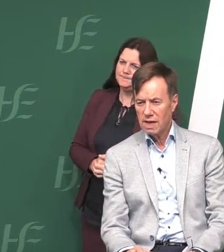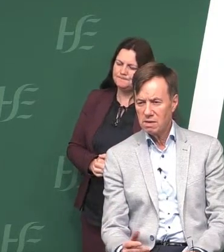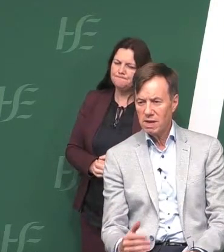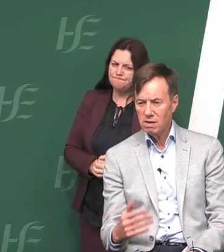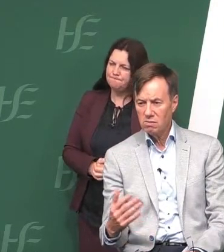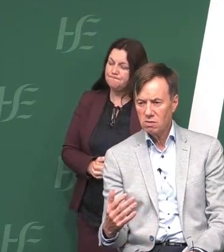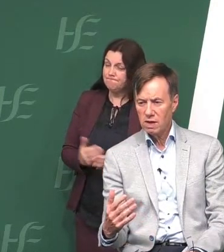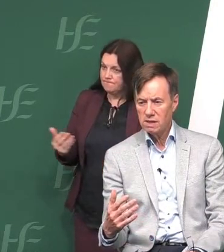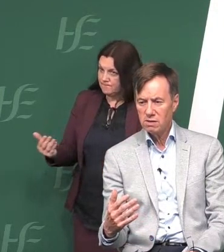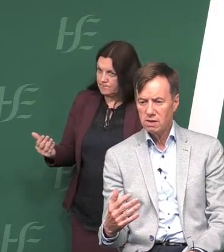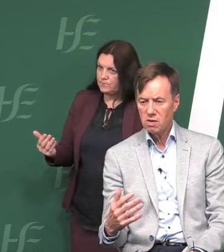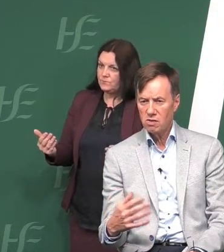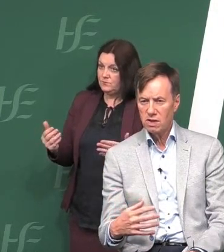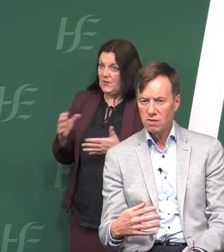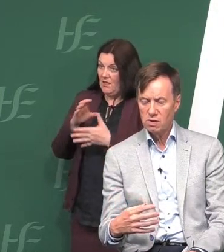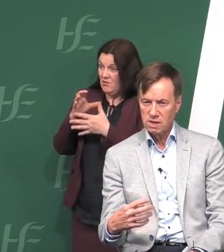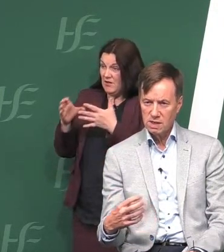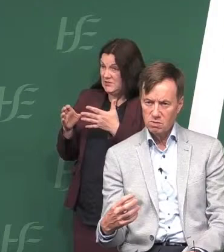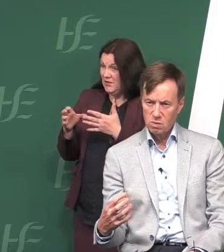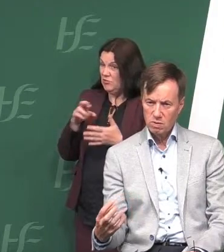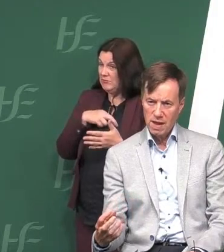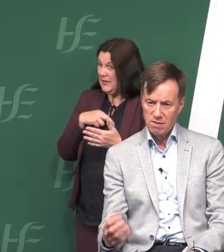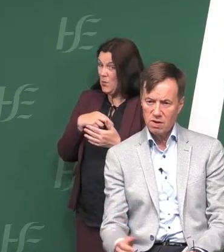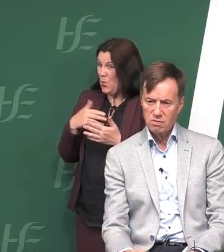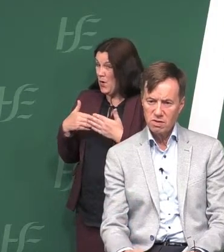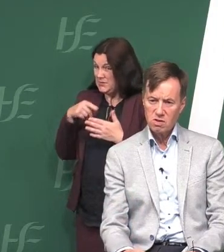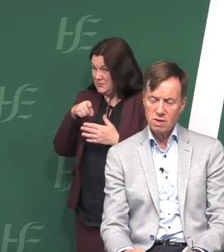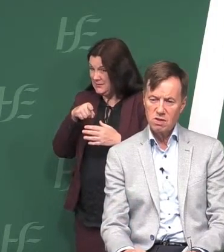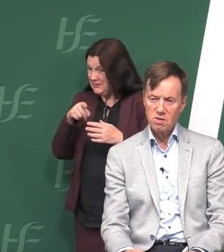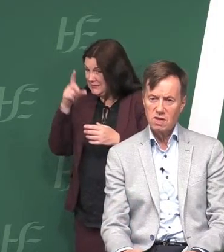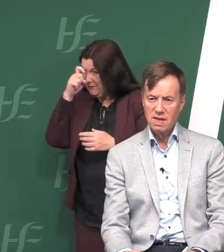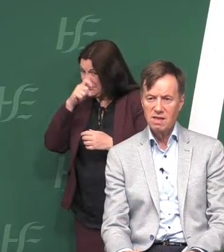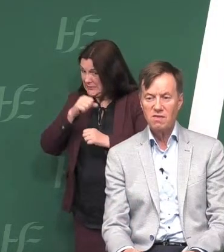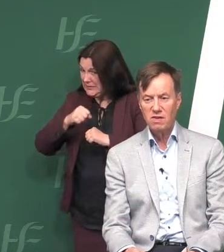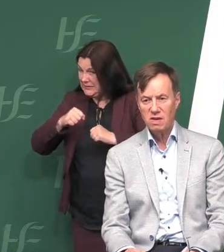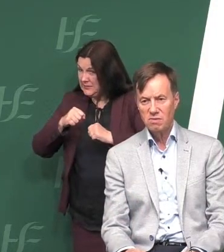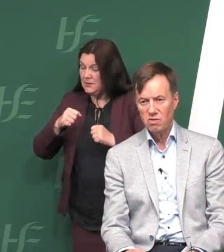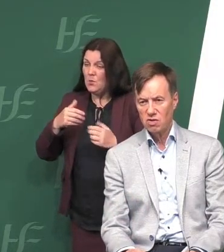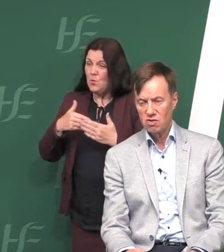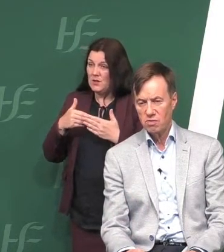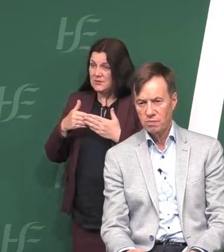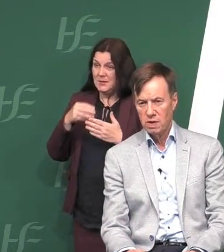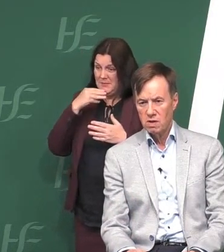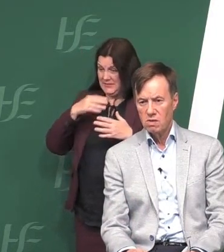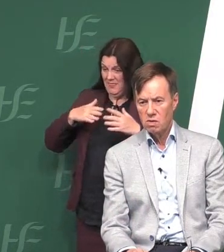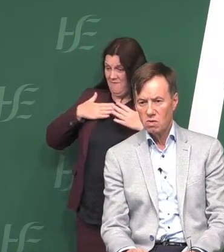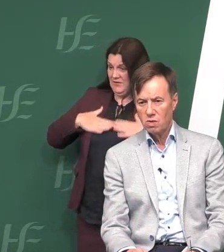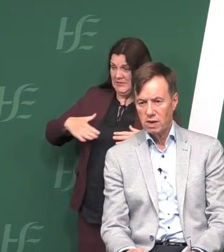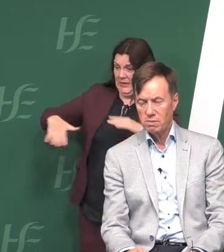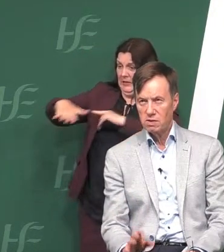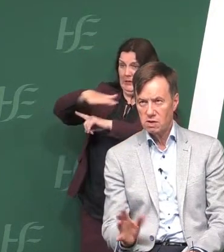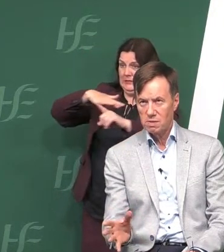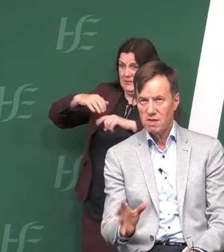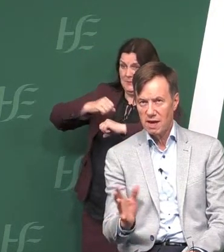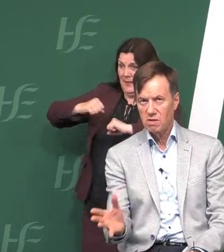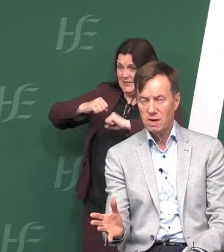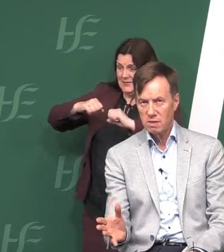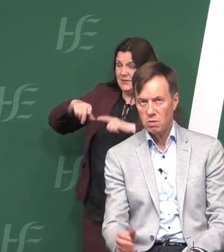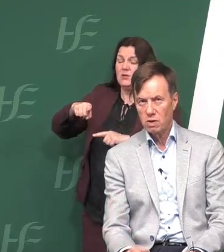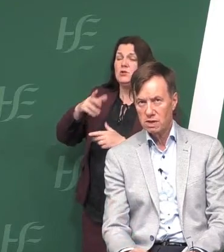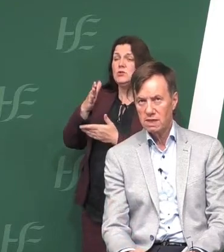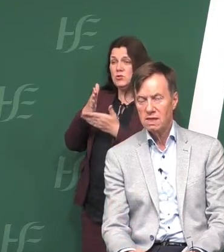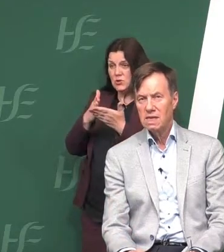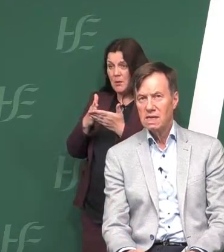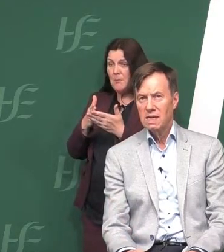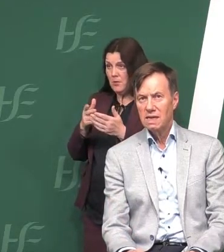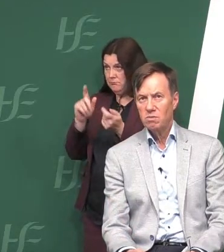So, and the main criterion that's causing difficulty where we have got residual issues is the physical infrastructure. So there's a couple of sites where